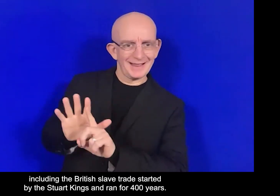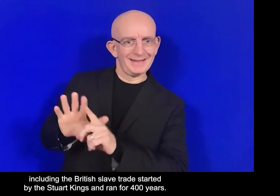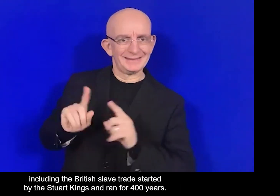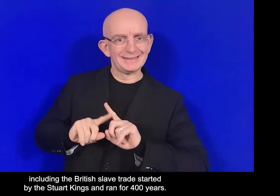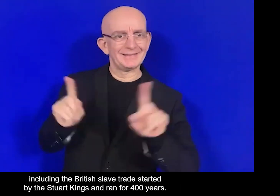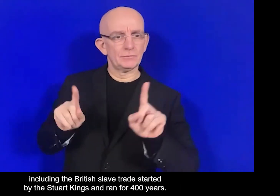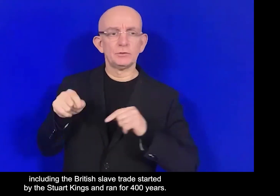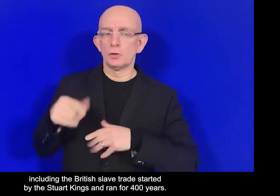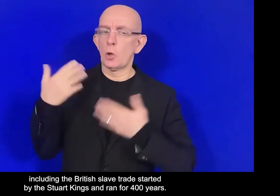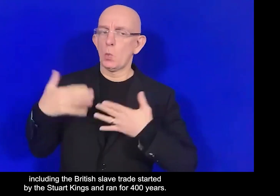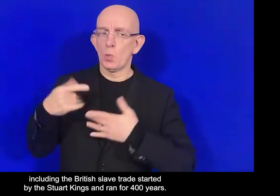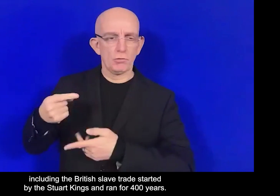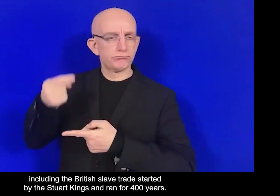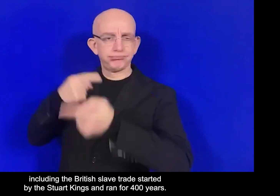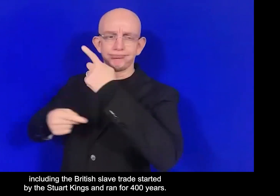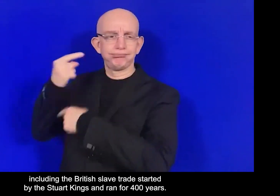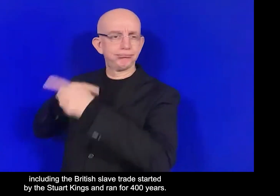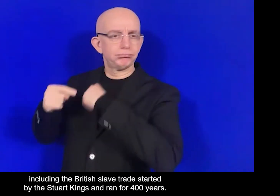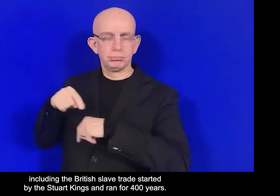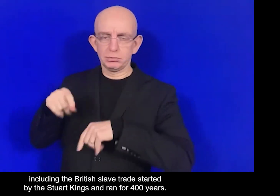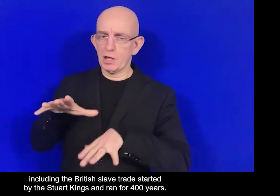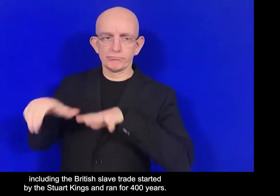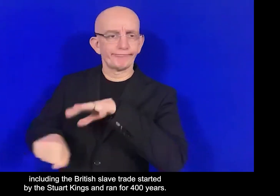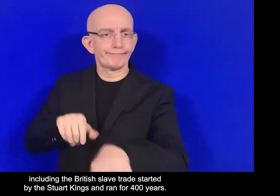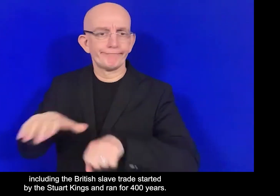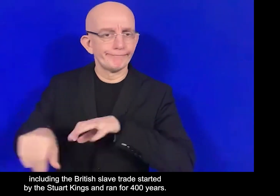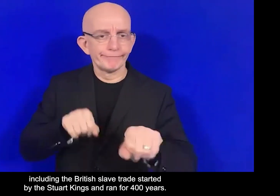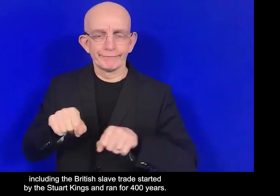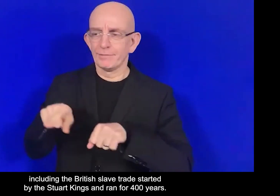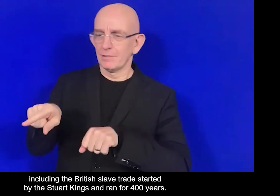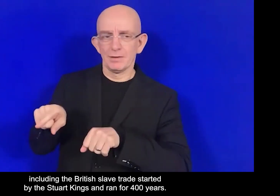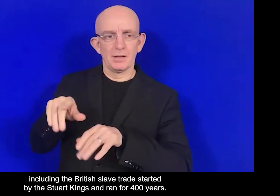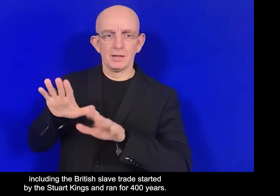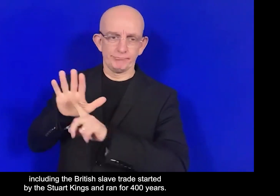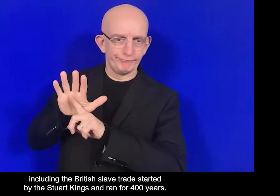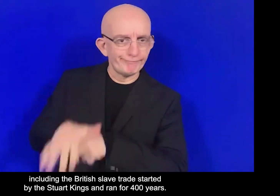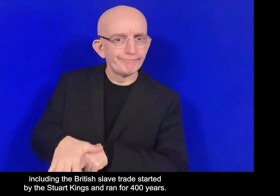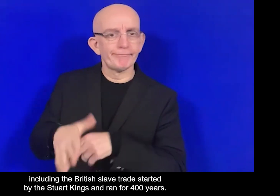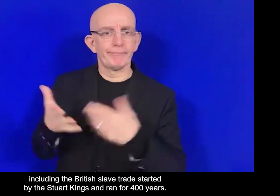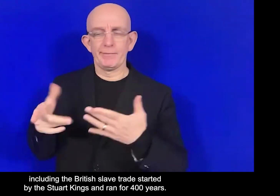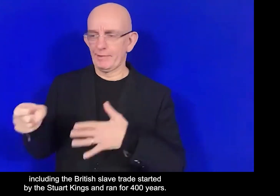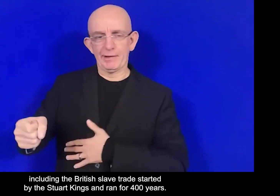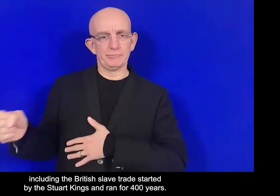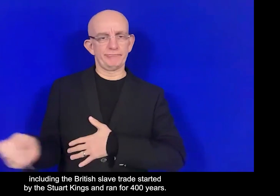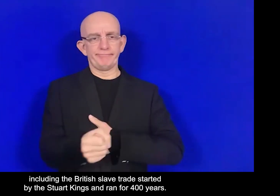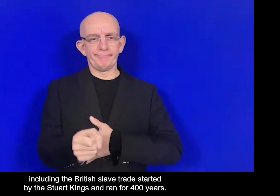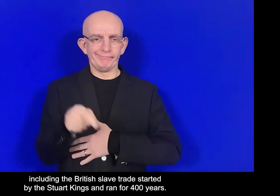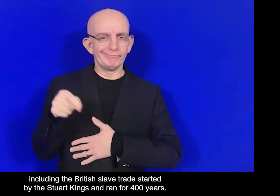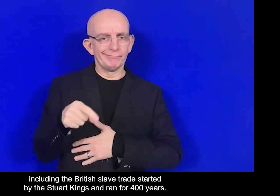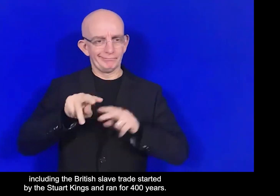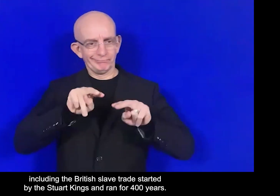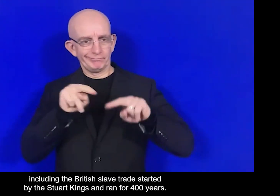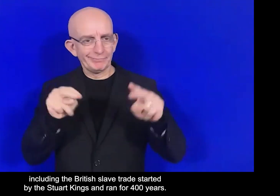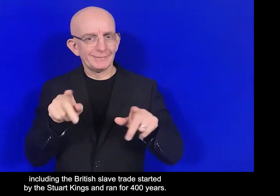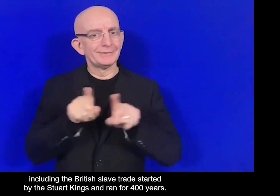including the British slave trade started by the Stuart